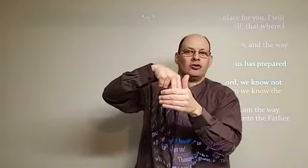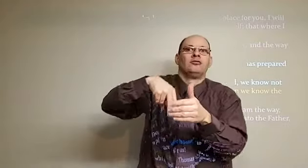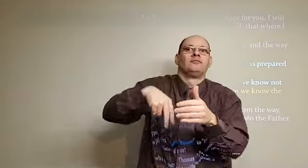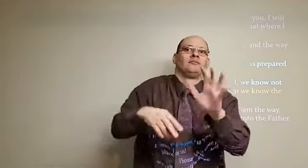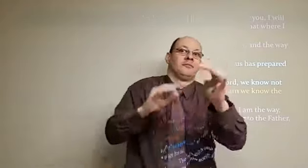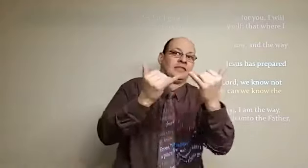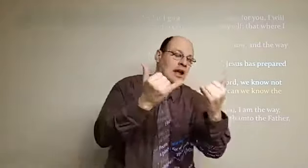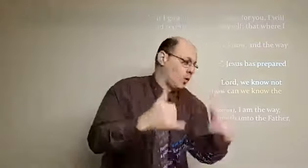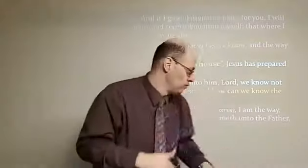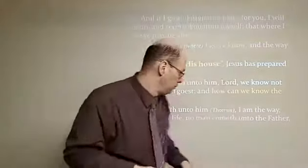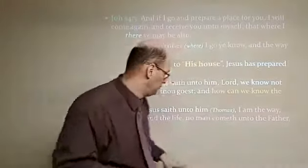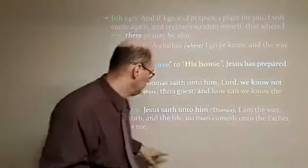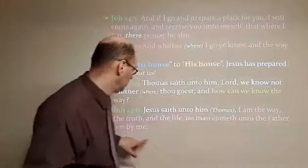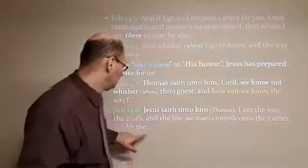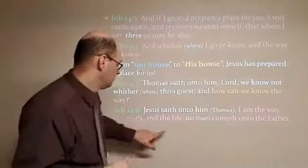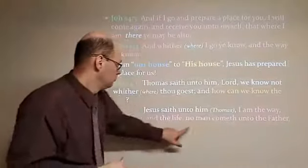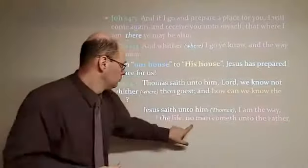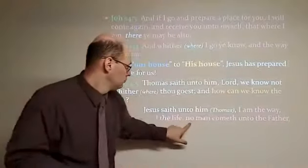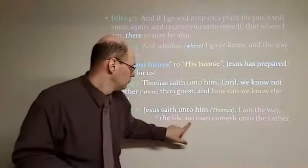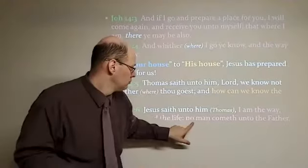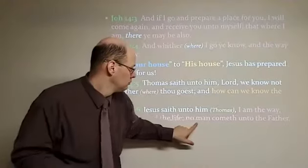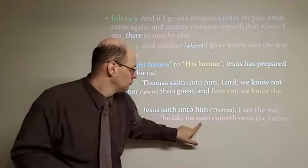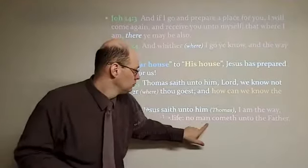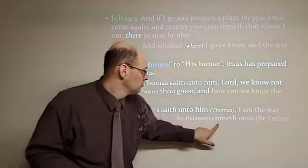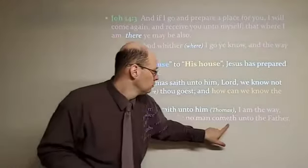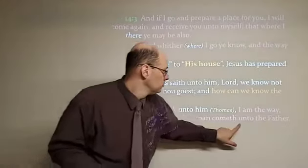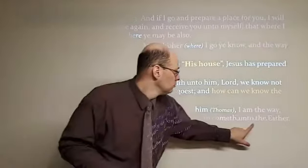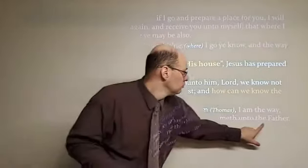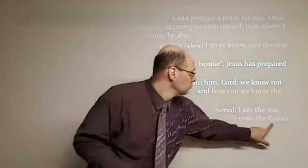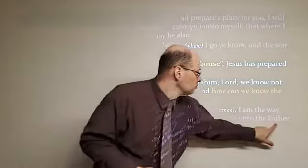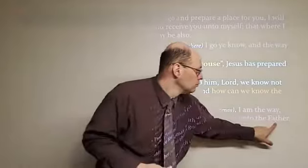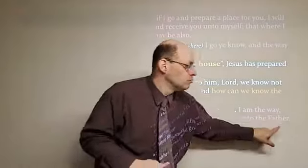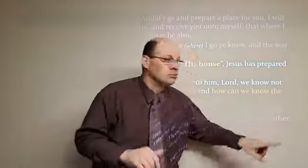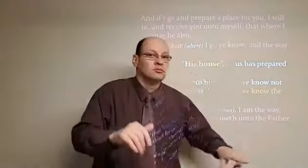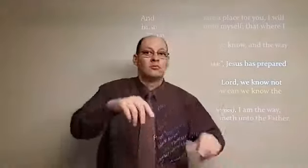is covered God is covered through Jesus Christ the flesh